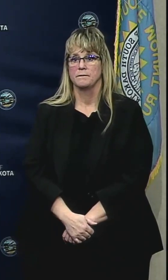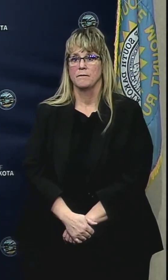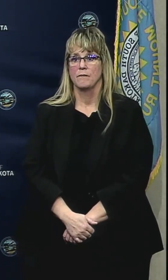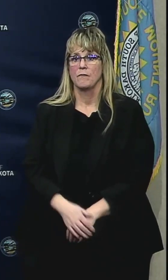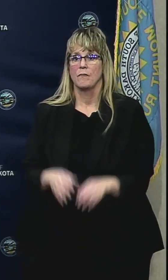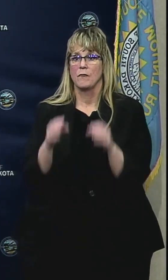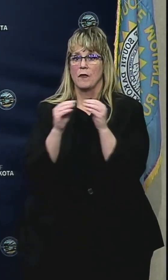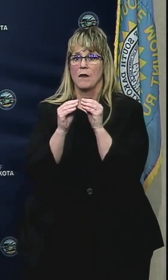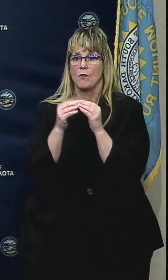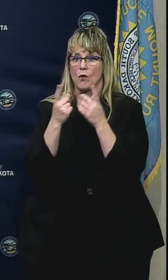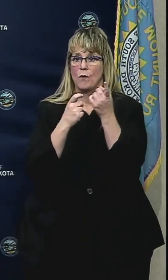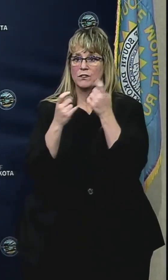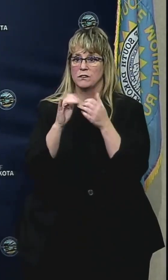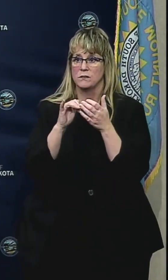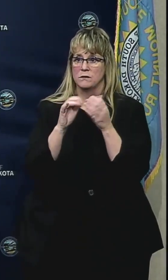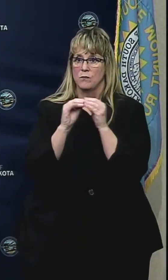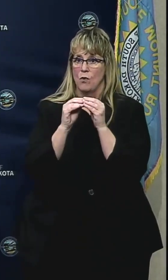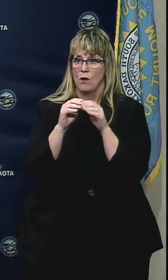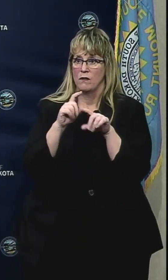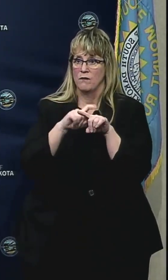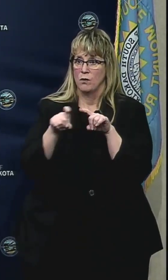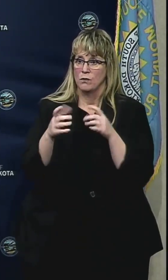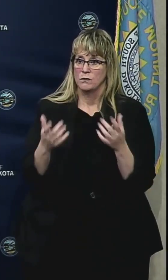Further questions? Is there a question on the phone?